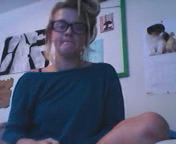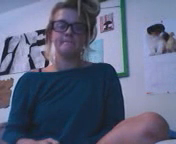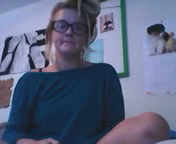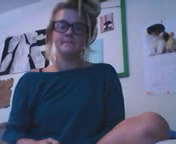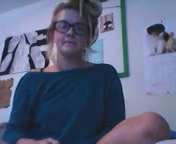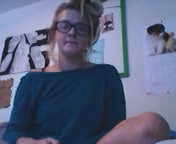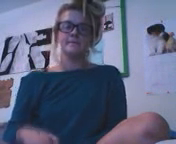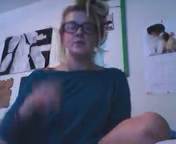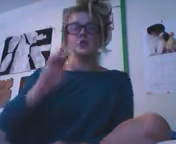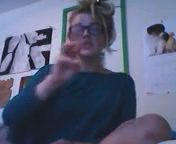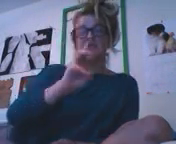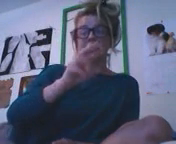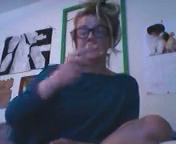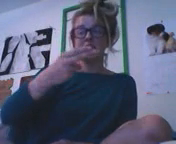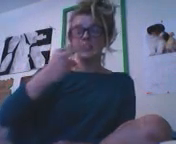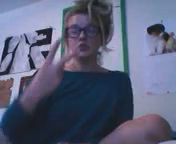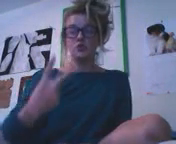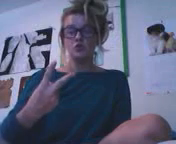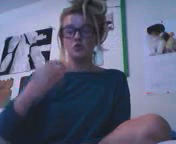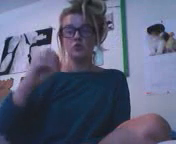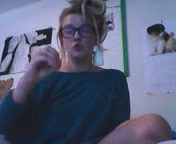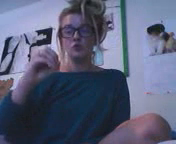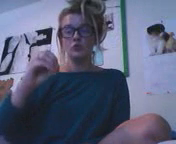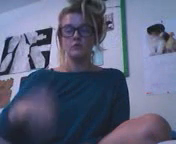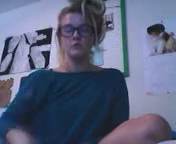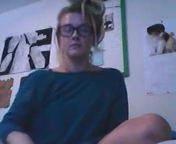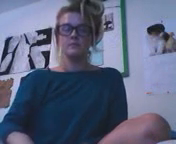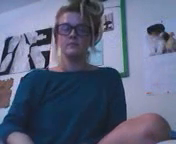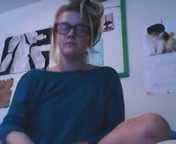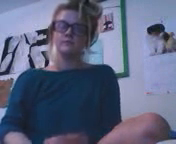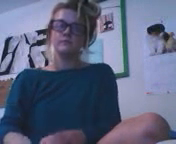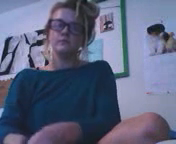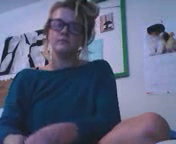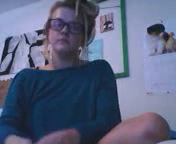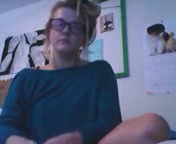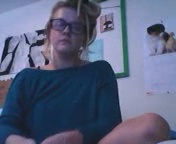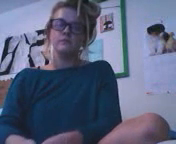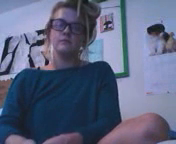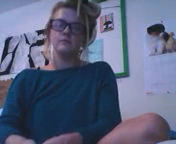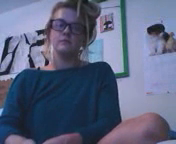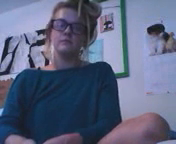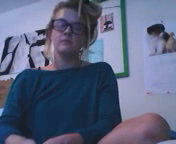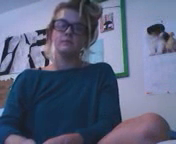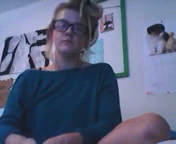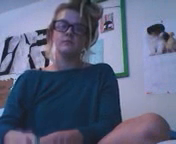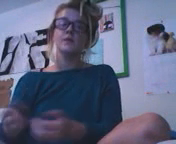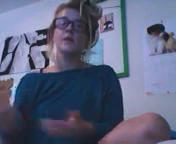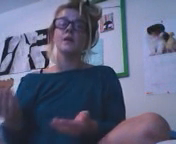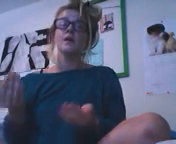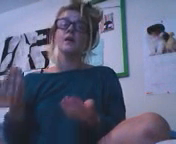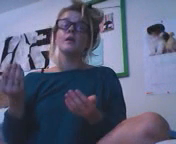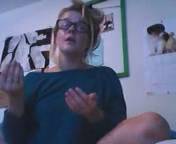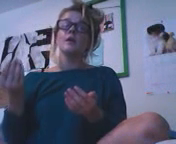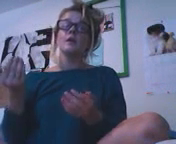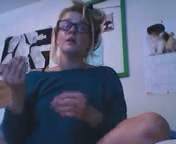2, now gives me 12 hydrogen atoms on my reactant side. But again, because I put a coefficient in front of the entire molecule, I've